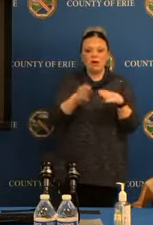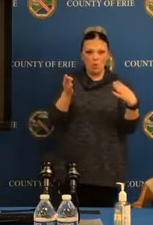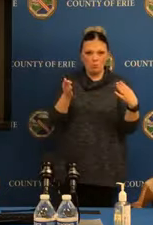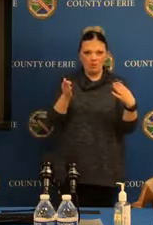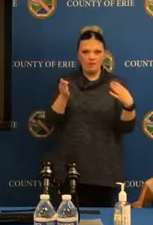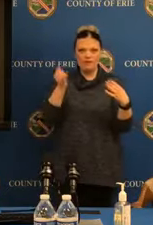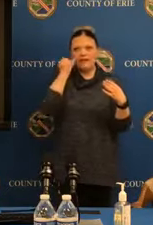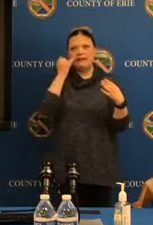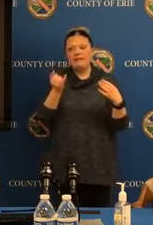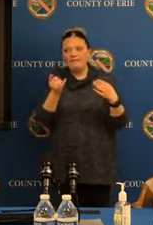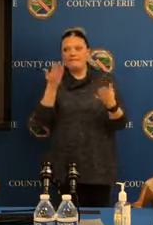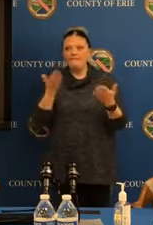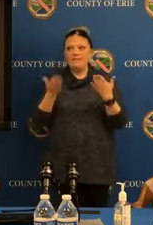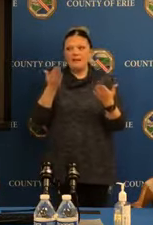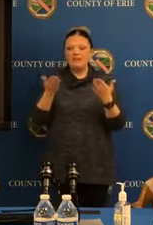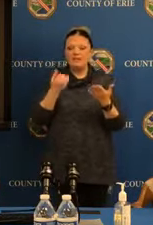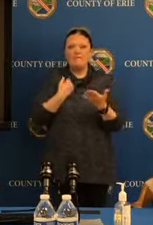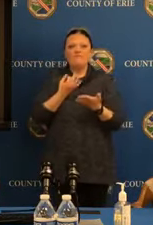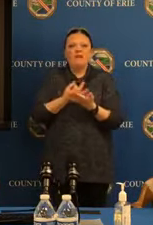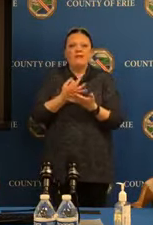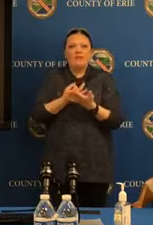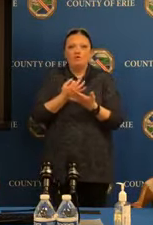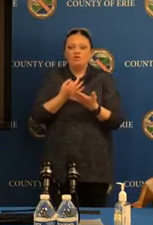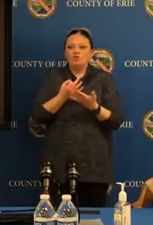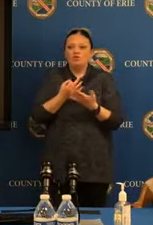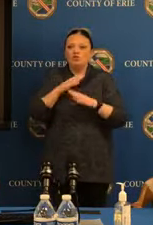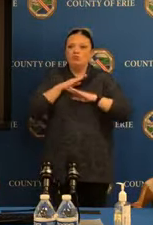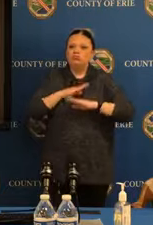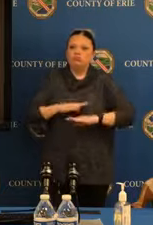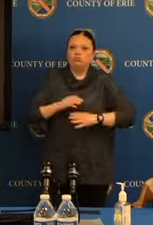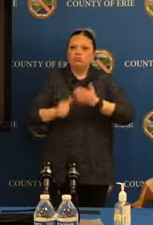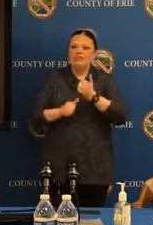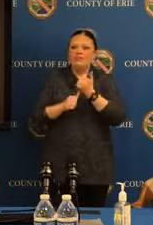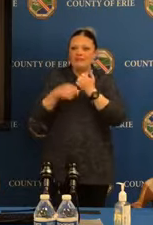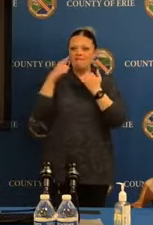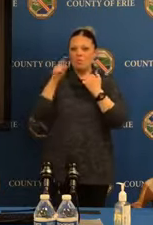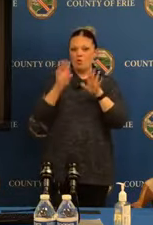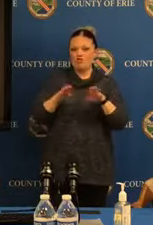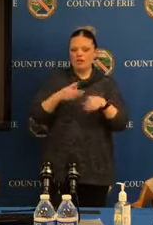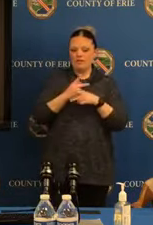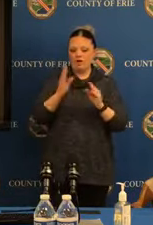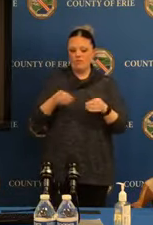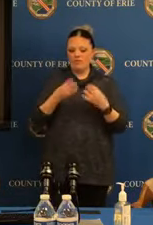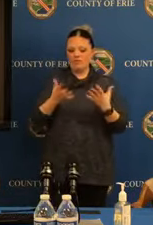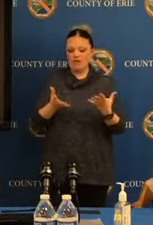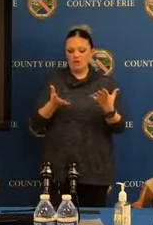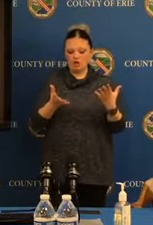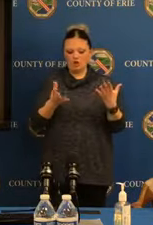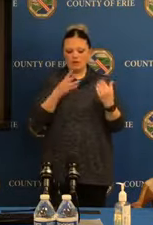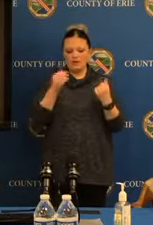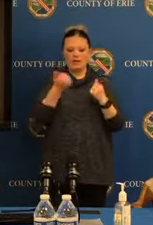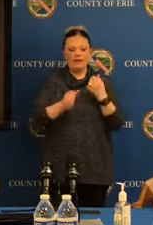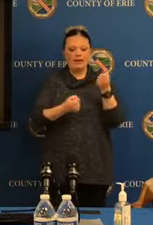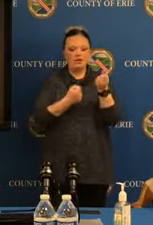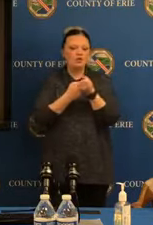or not there might be some financial relief for childcare providers, as well as any